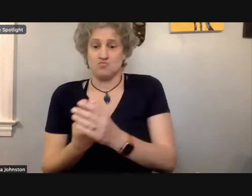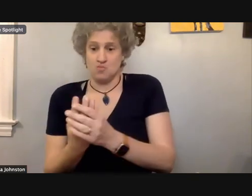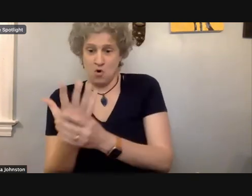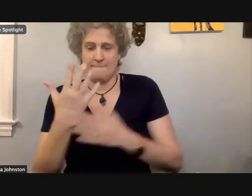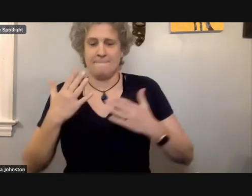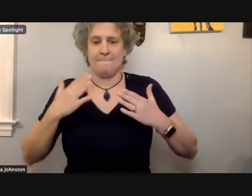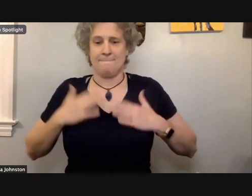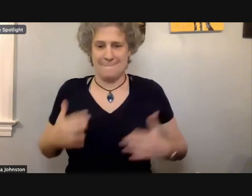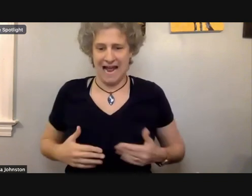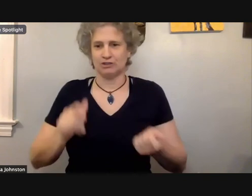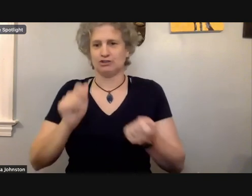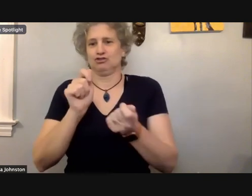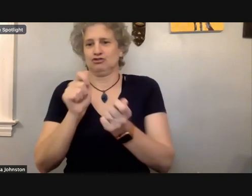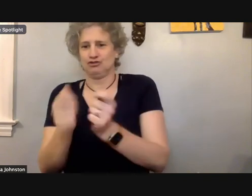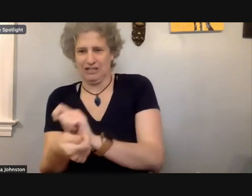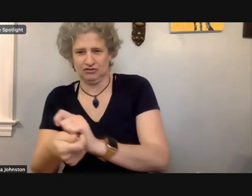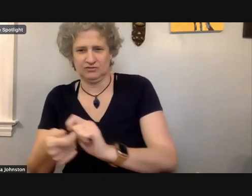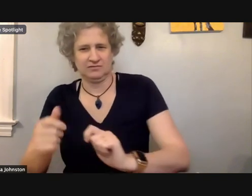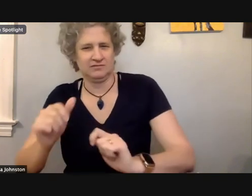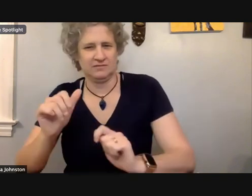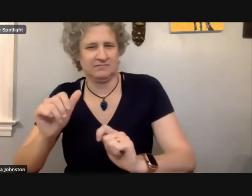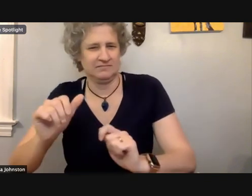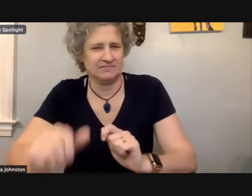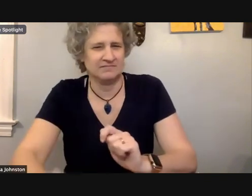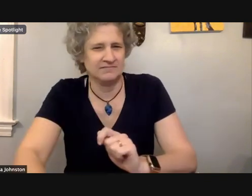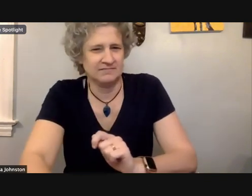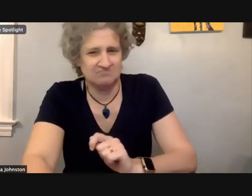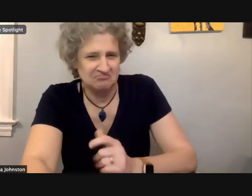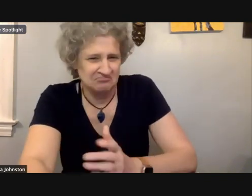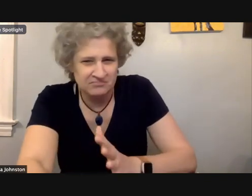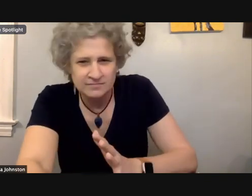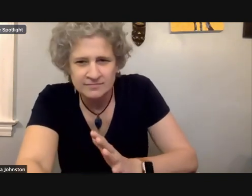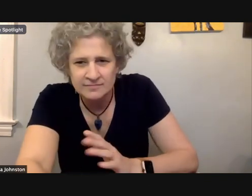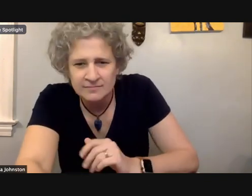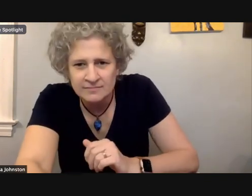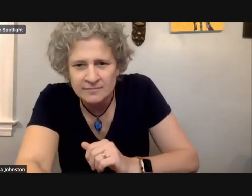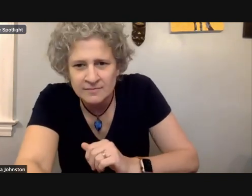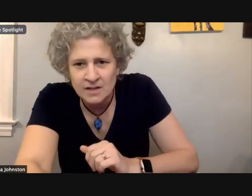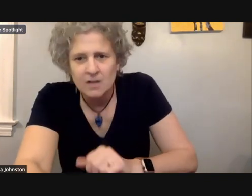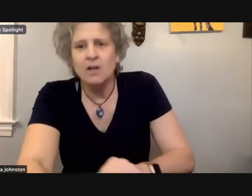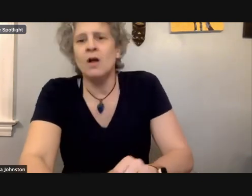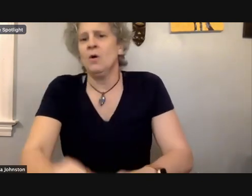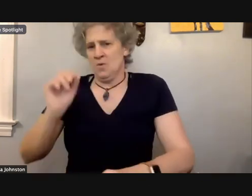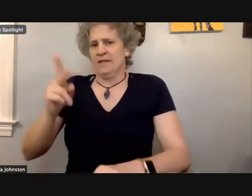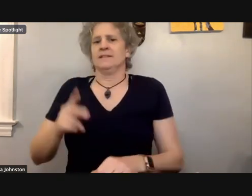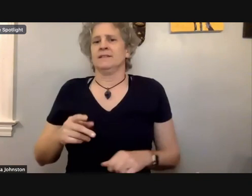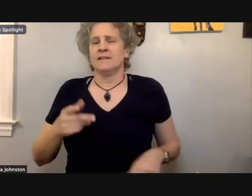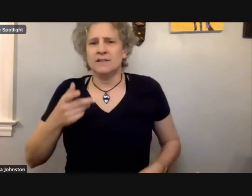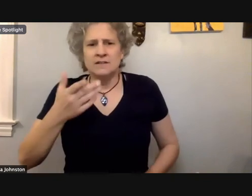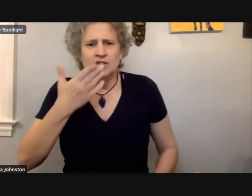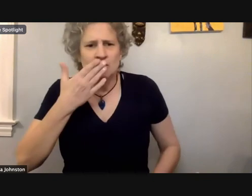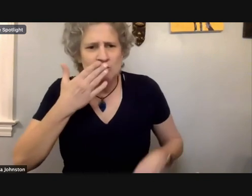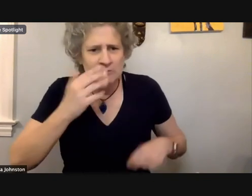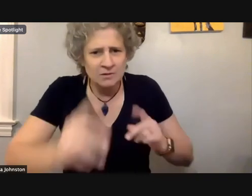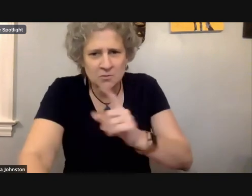my suggestion. It's just describing what it means to making sure they understand.